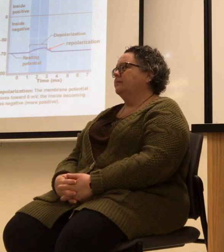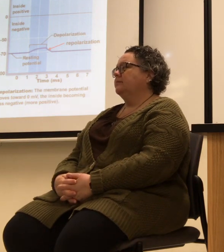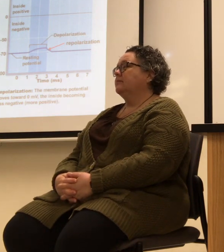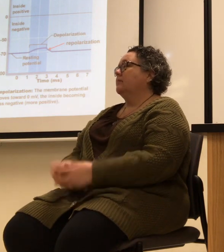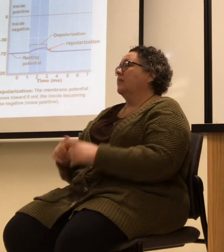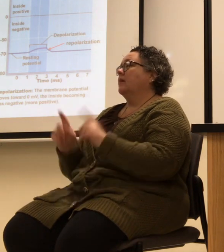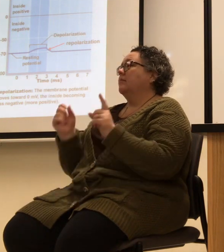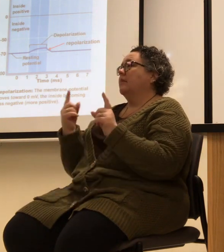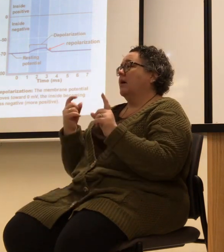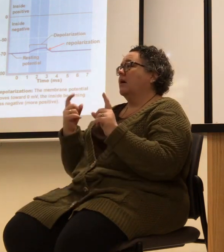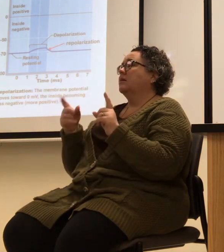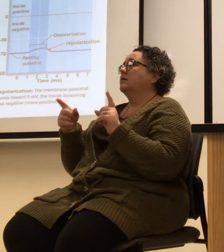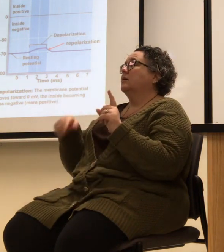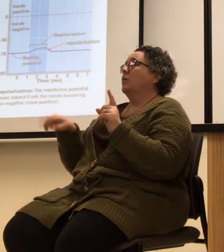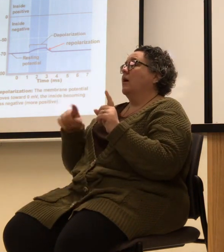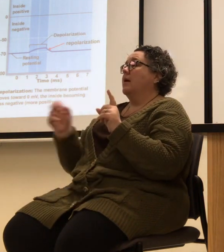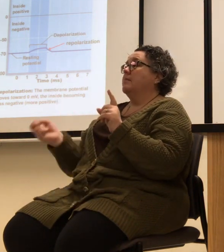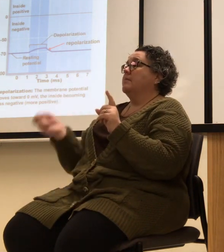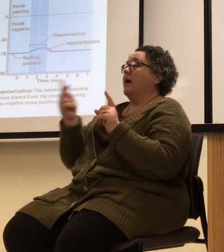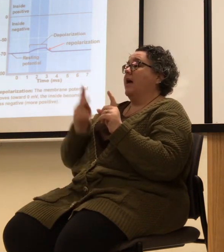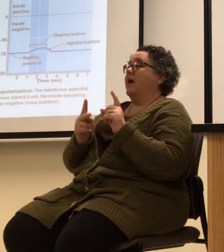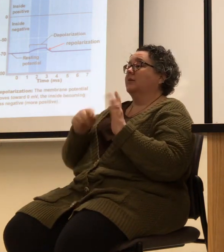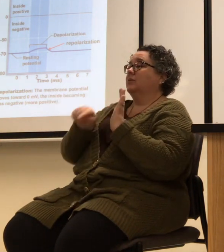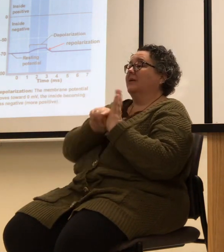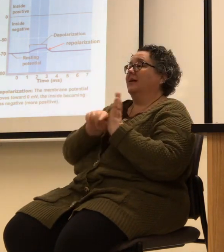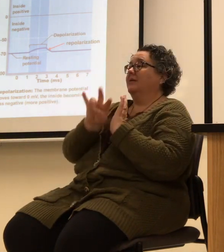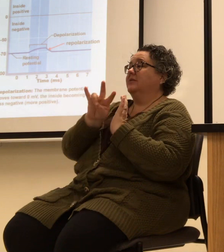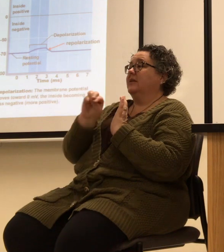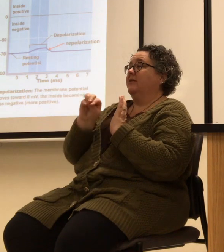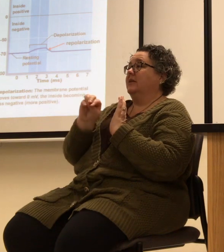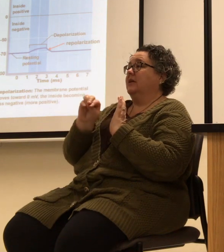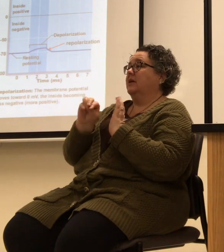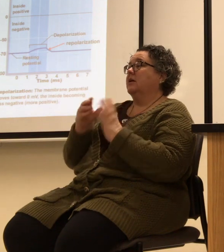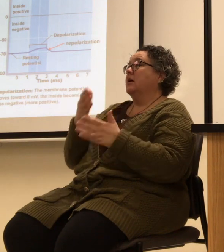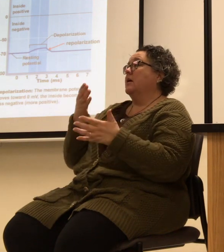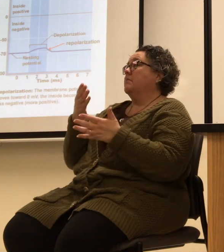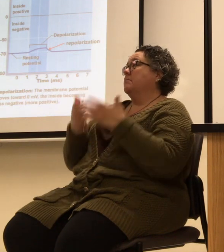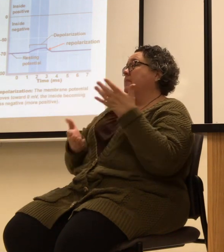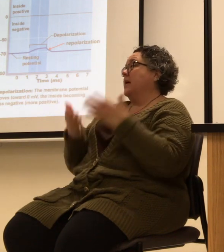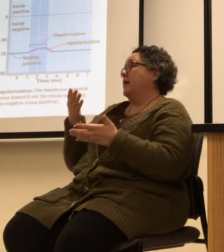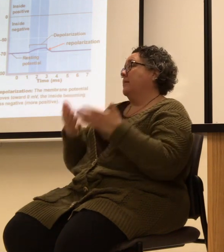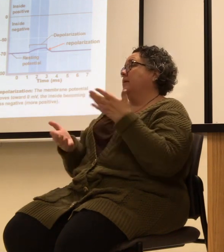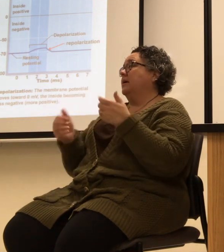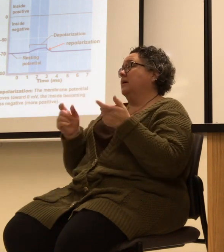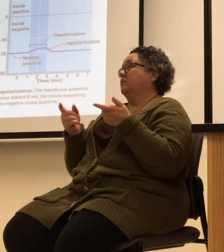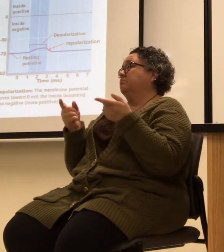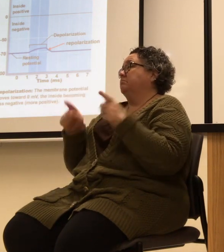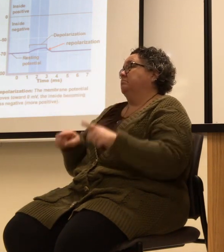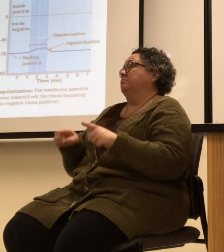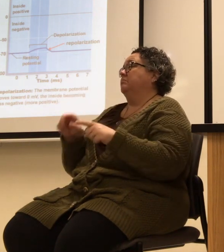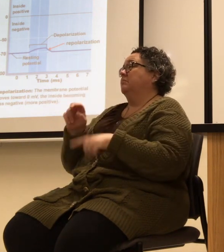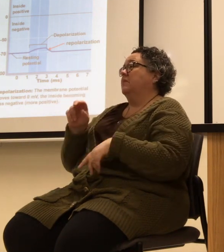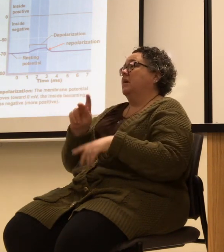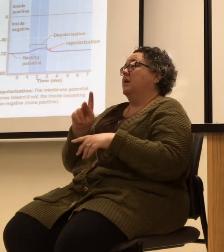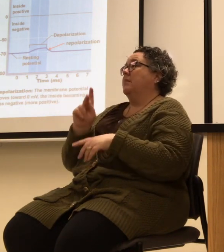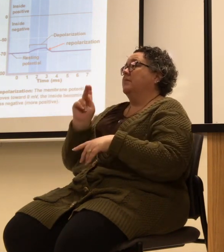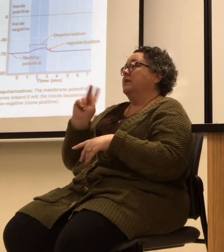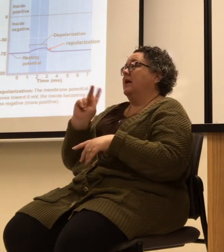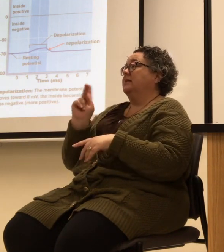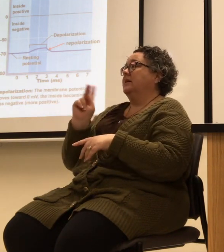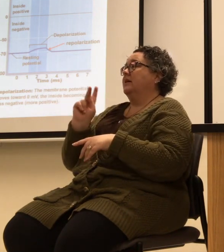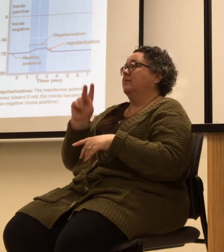But then when you go back to -70, maybe there was some potassium